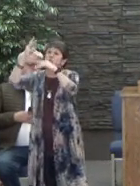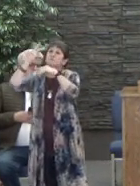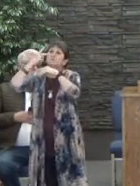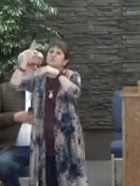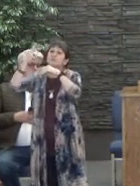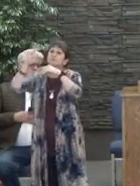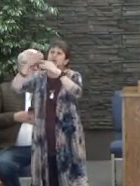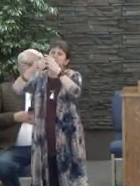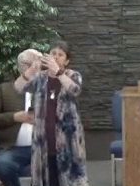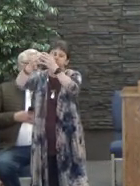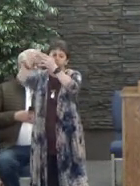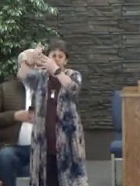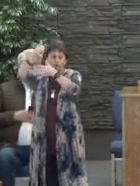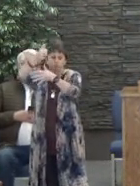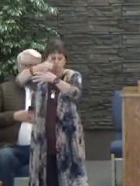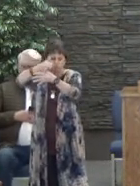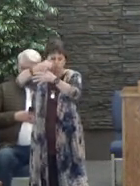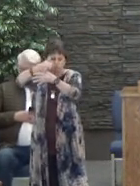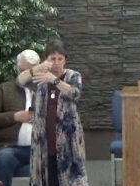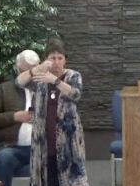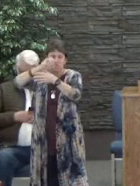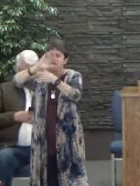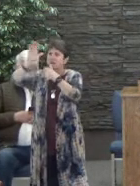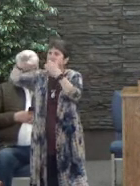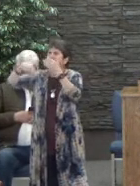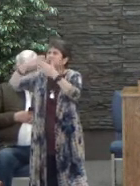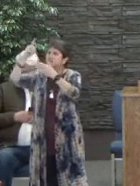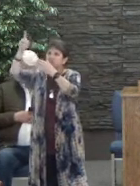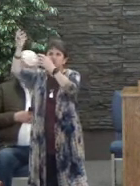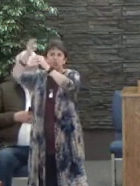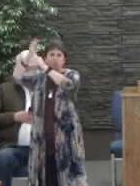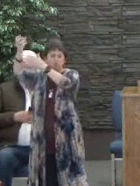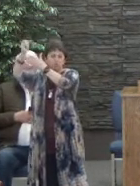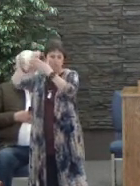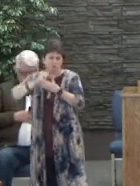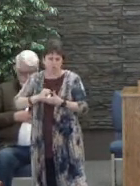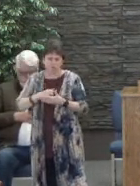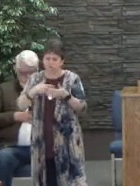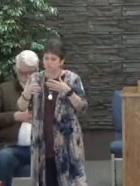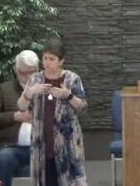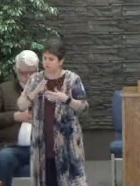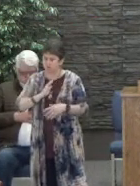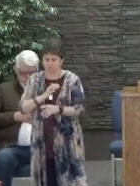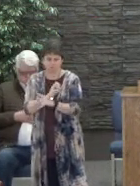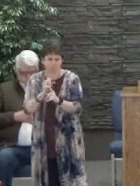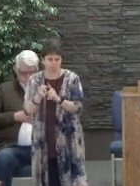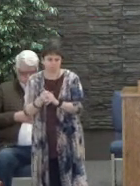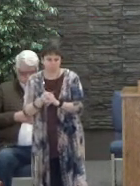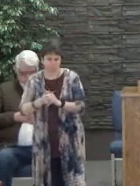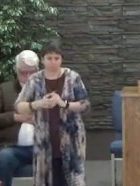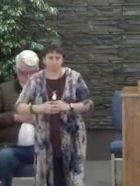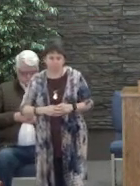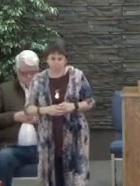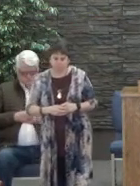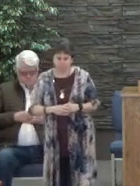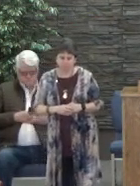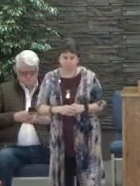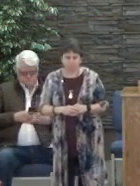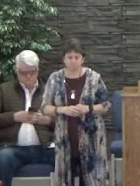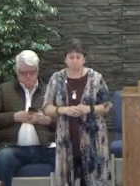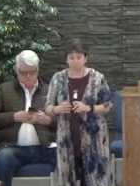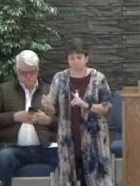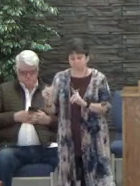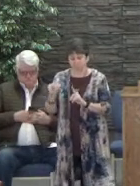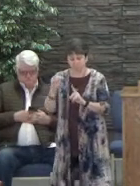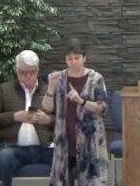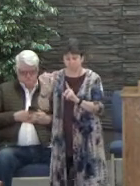our priority and all the resources that he can bring to bear in whatever situation we're in. He reminds them